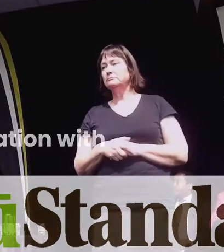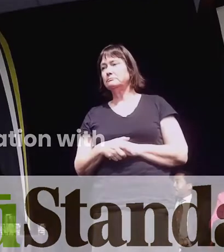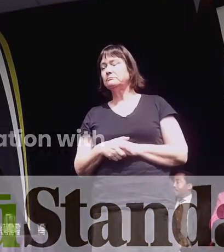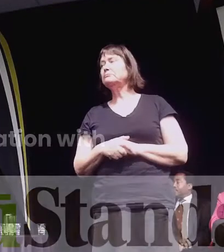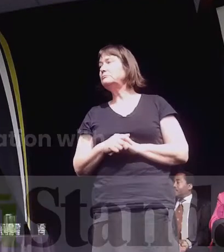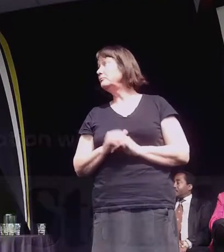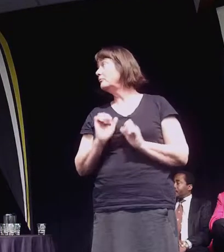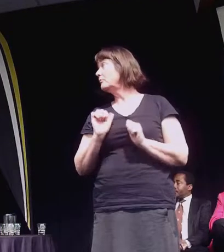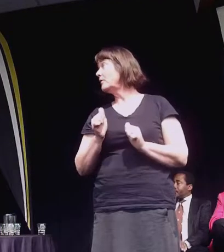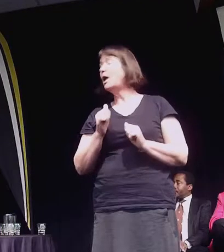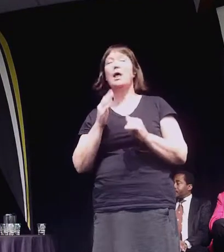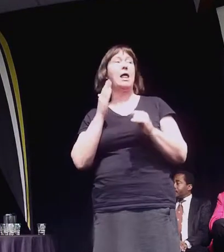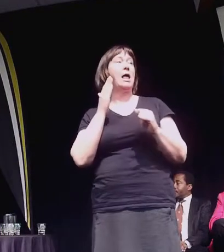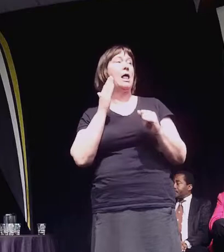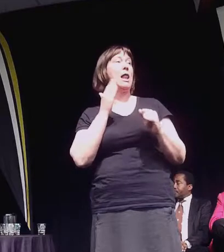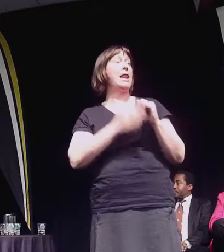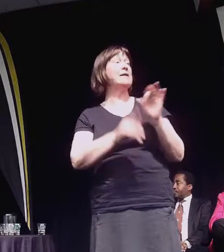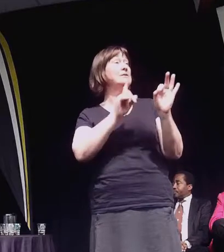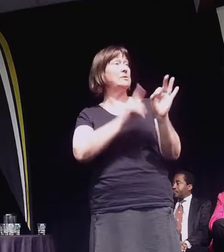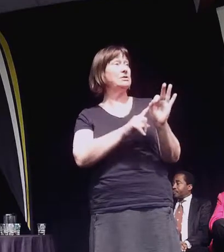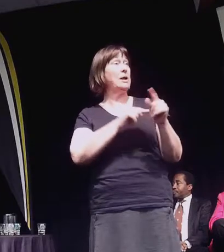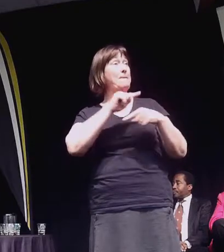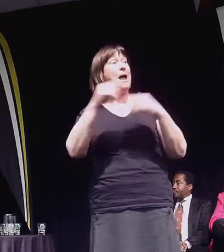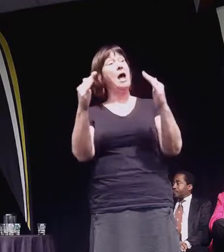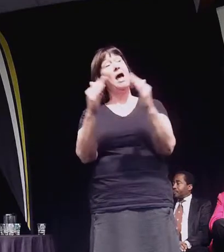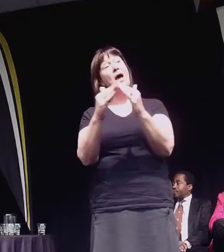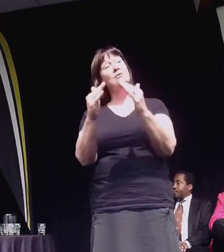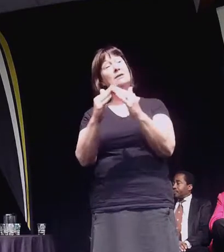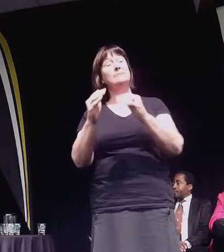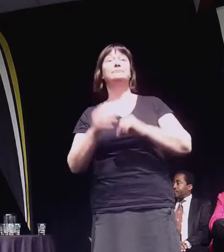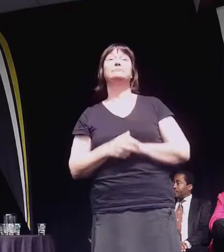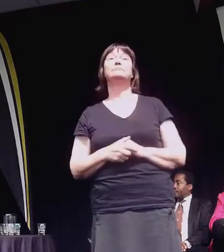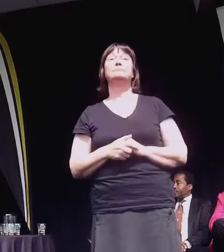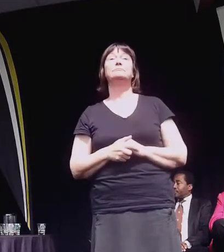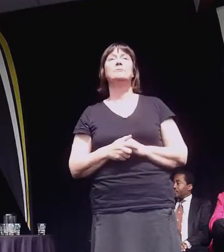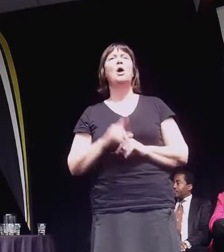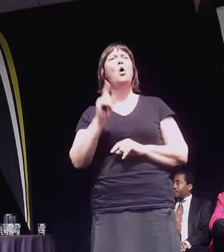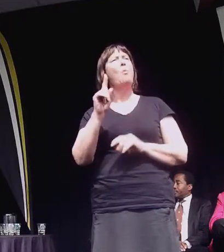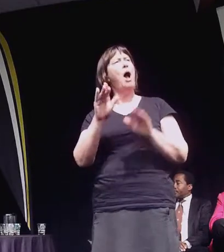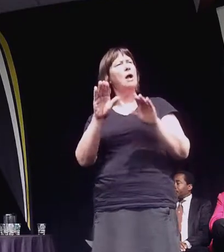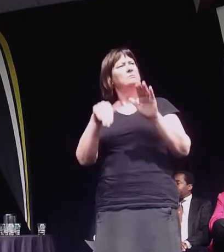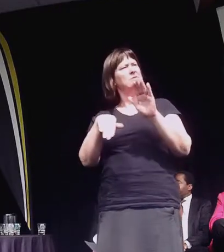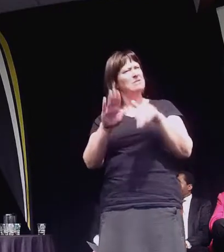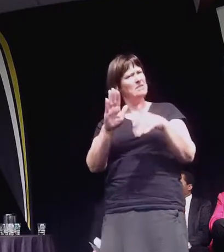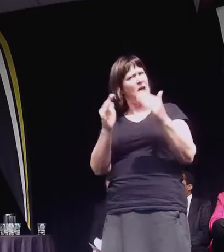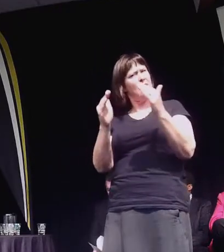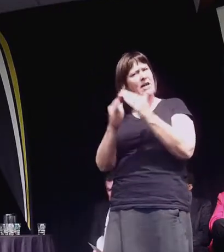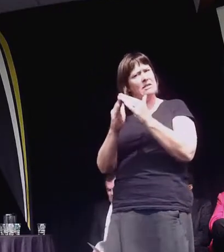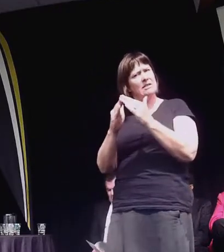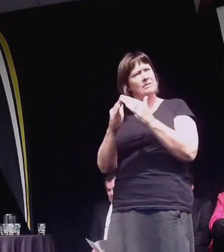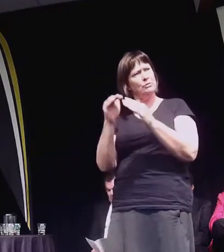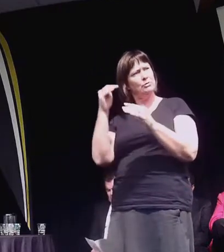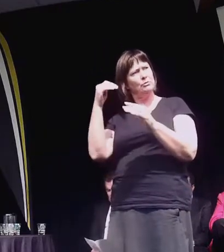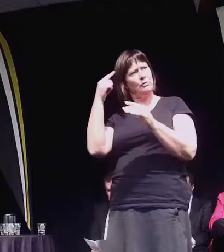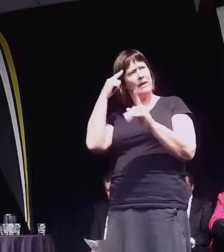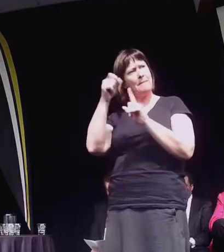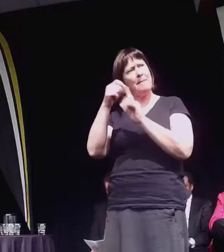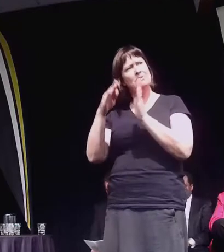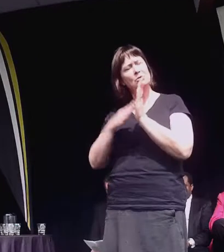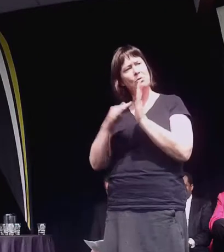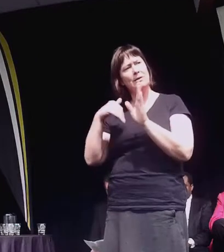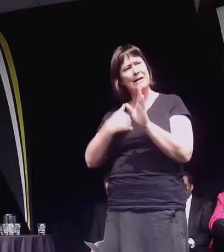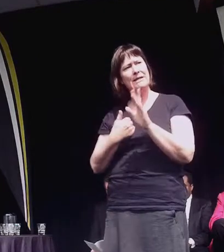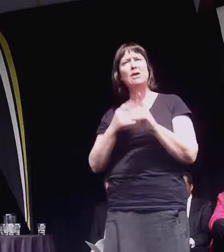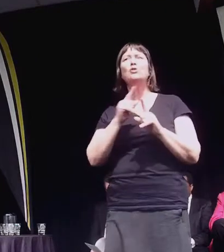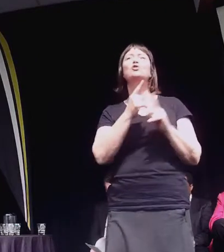Right, and lucky last question about housing. What sort of housing does the city need? And there's a lot of talk at the moment about high and medium